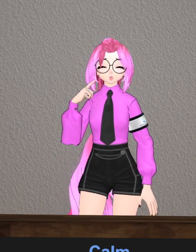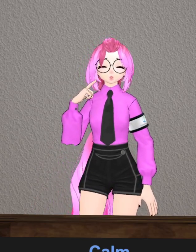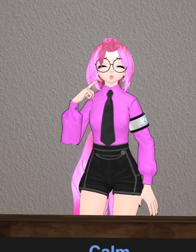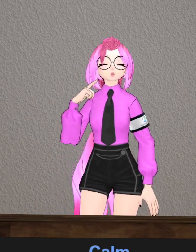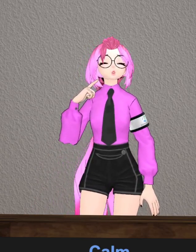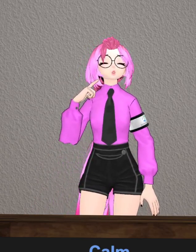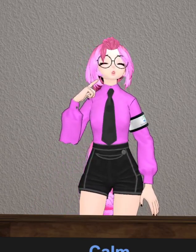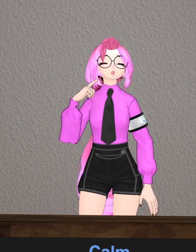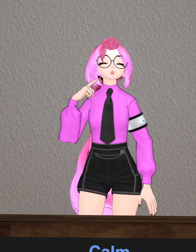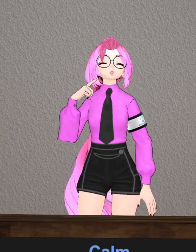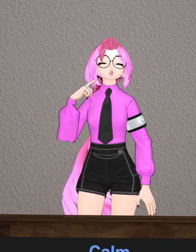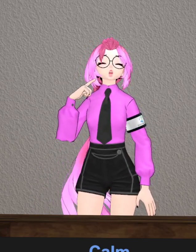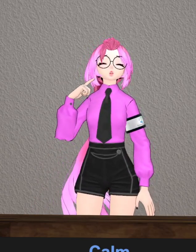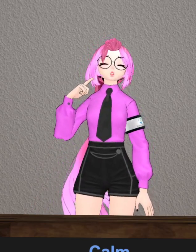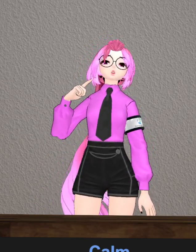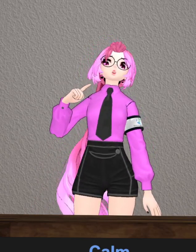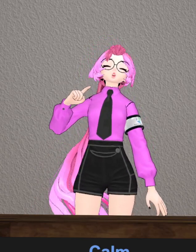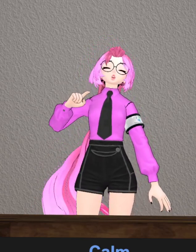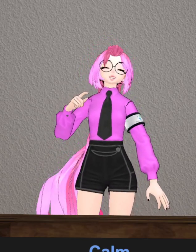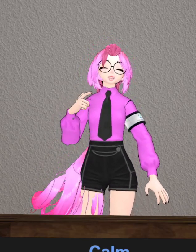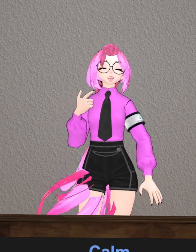you. Yeah.